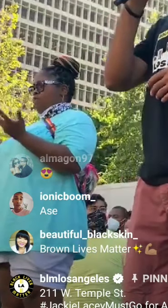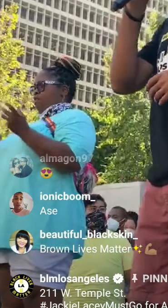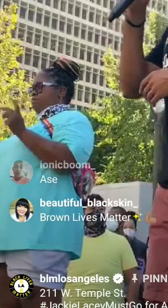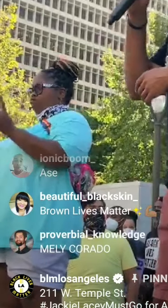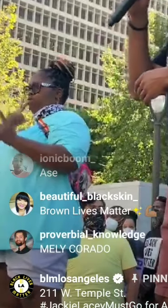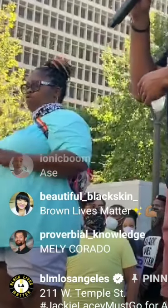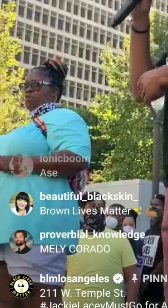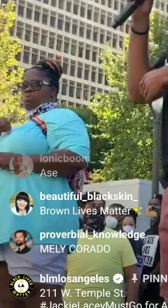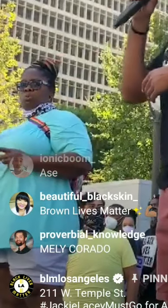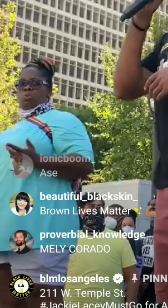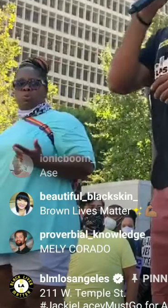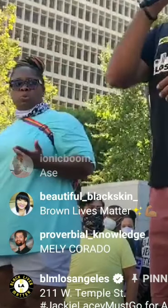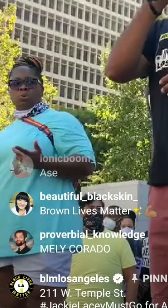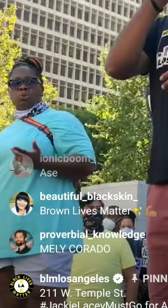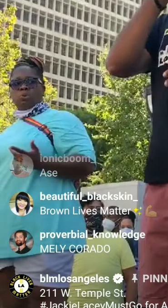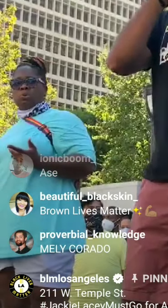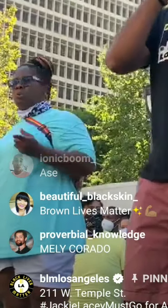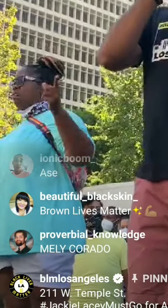you. We want to...